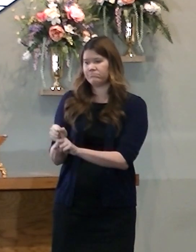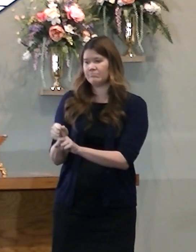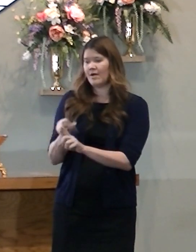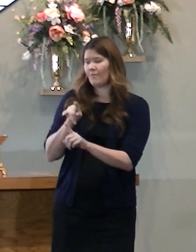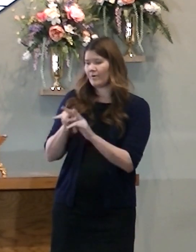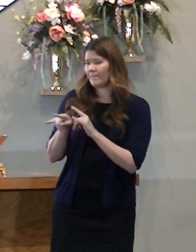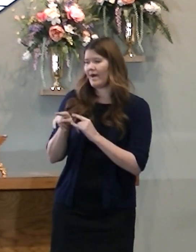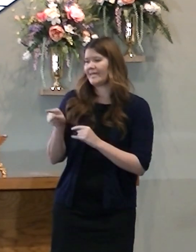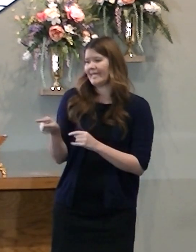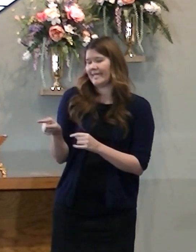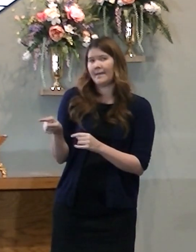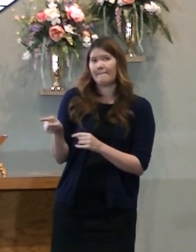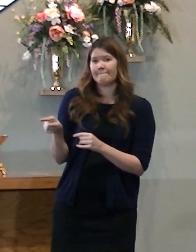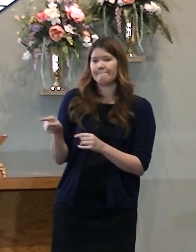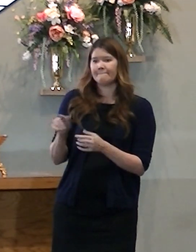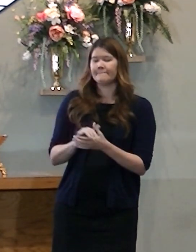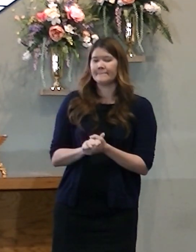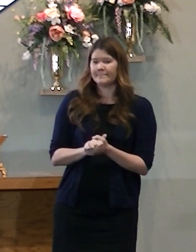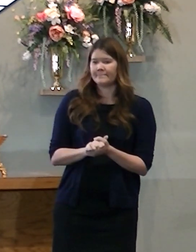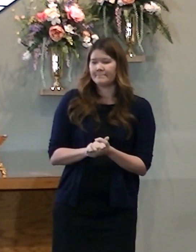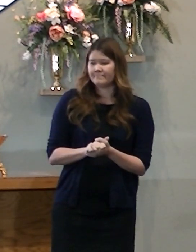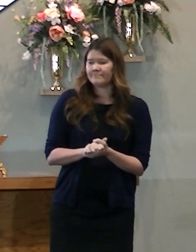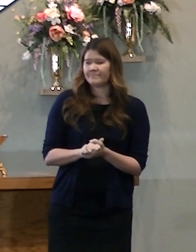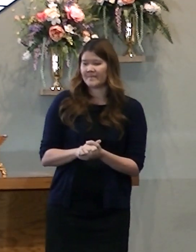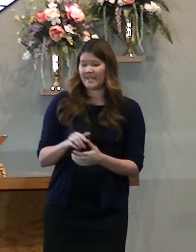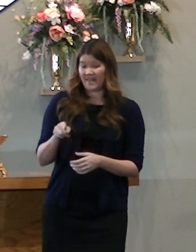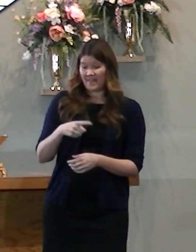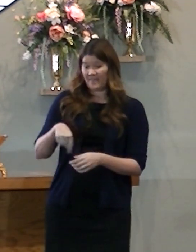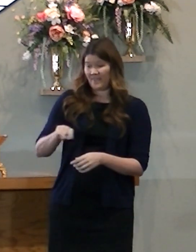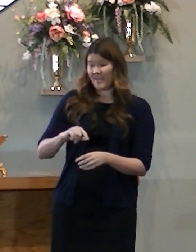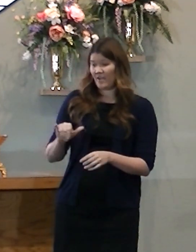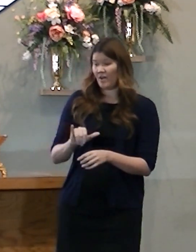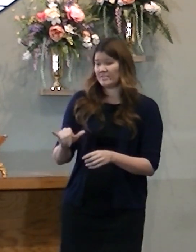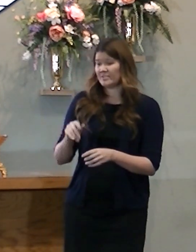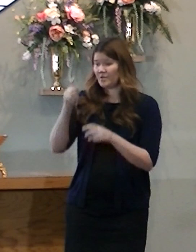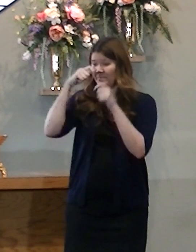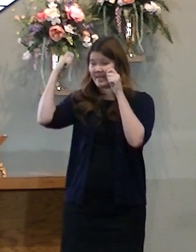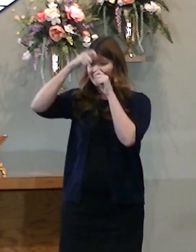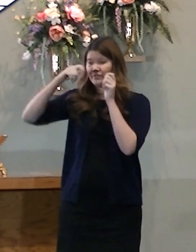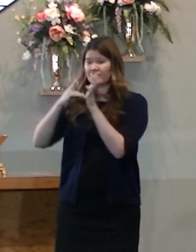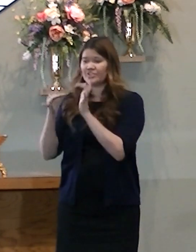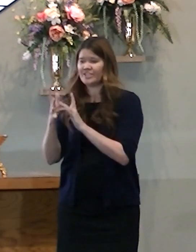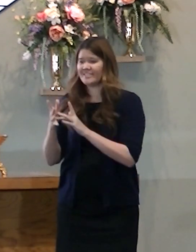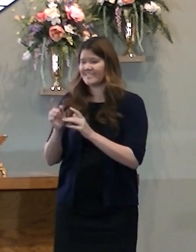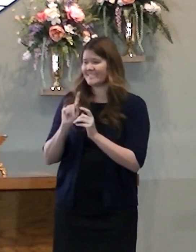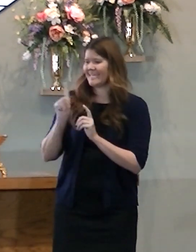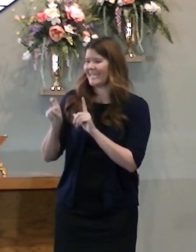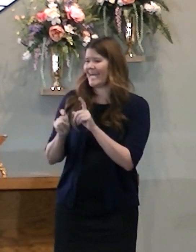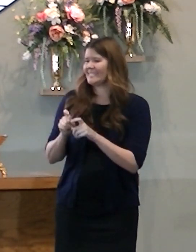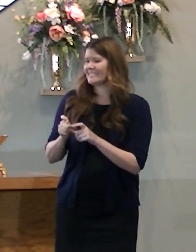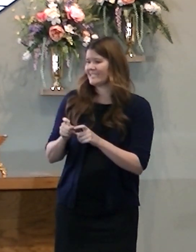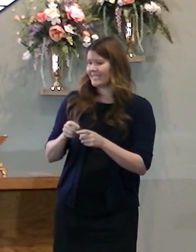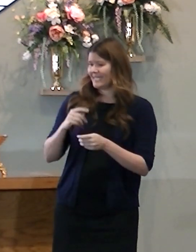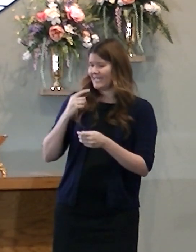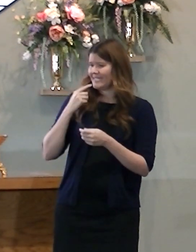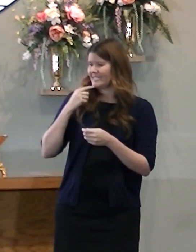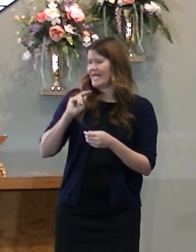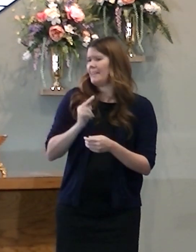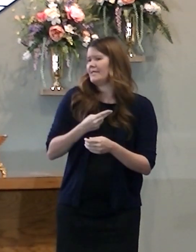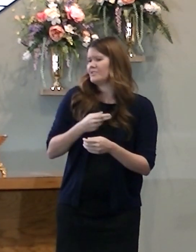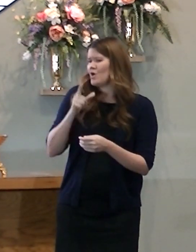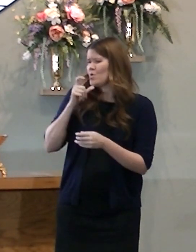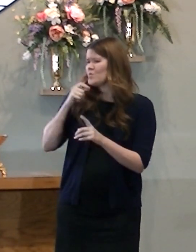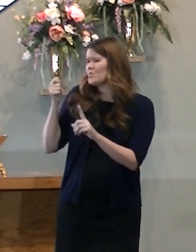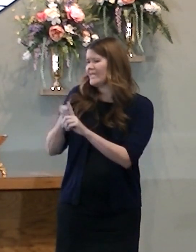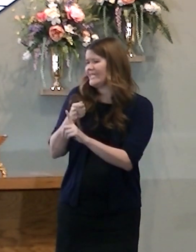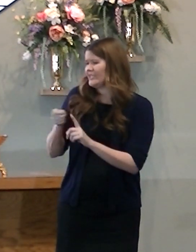him as they beat him. They also blindfolded him and kept asking, "Prophesy, who is it that